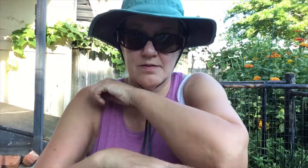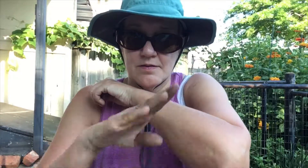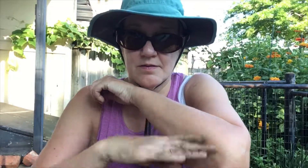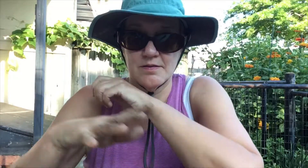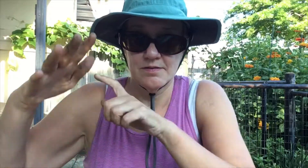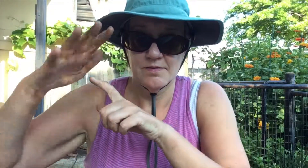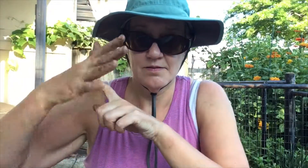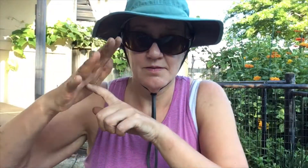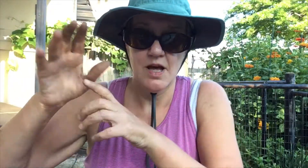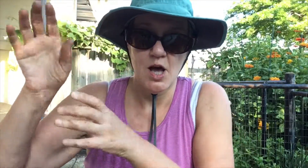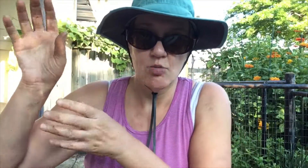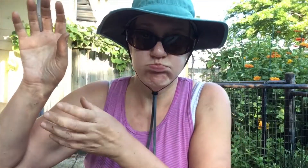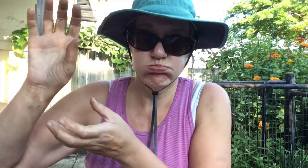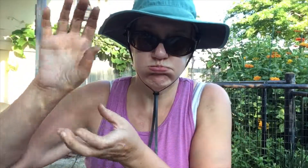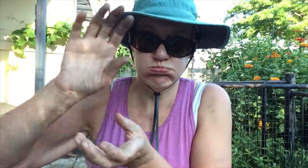and then fall leaves.